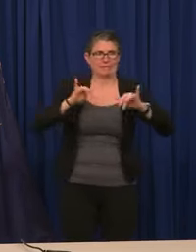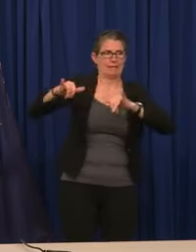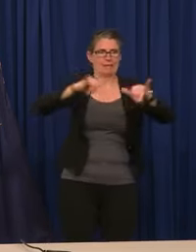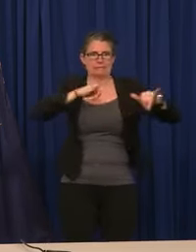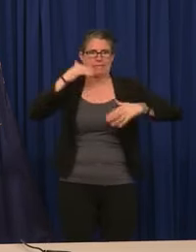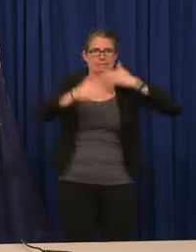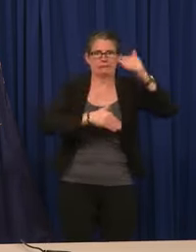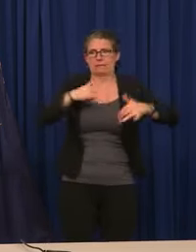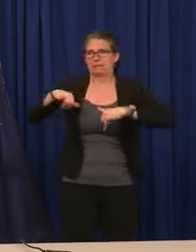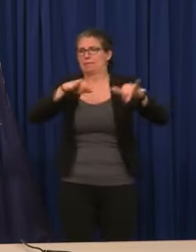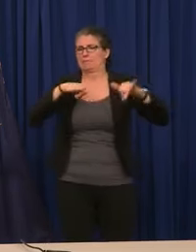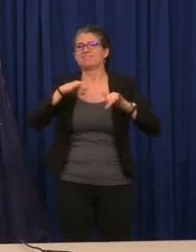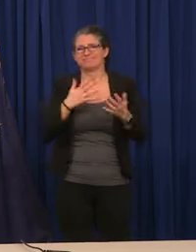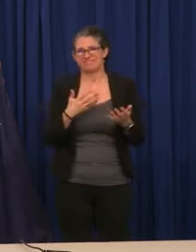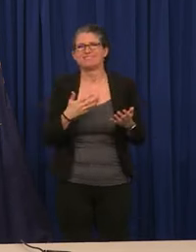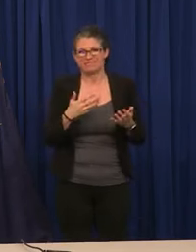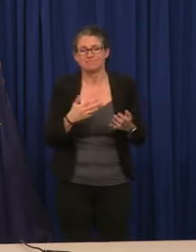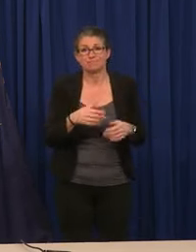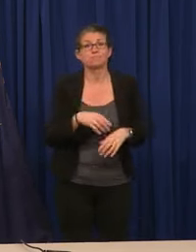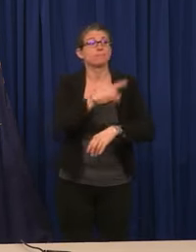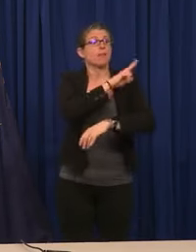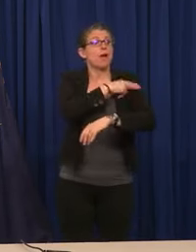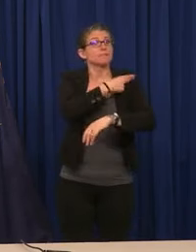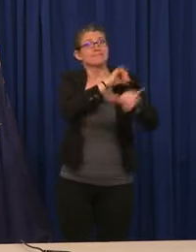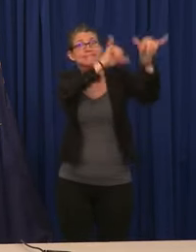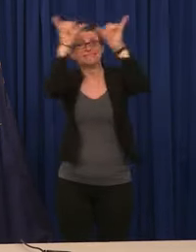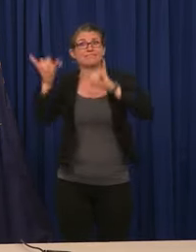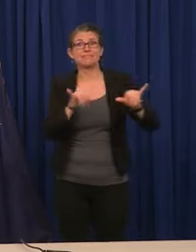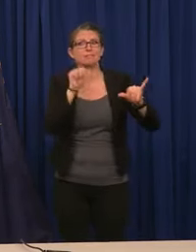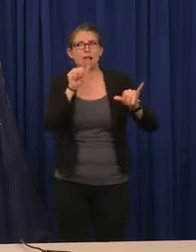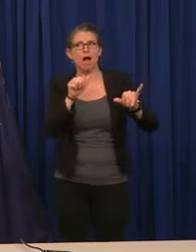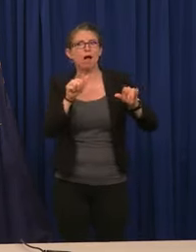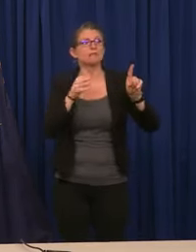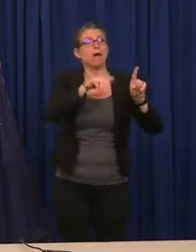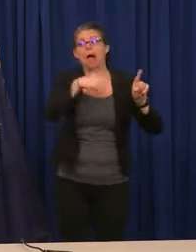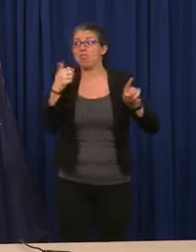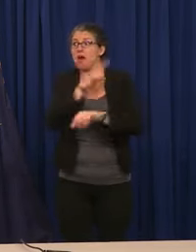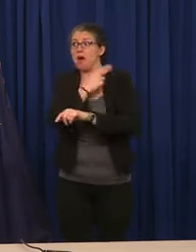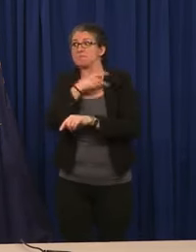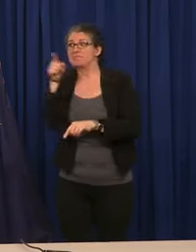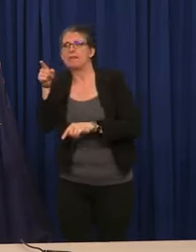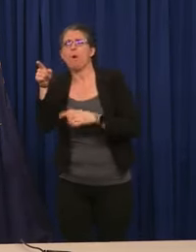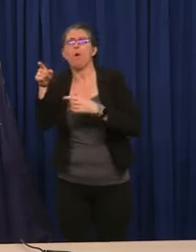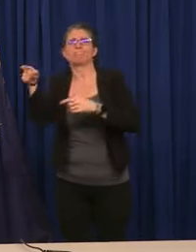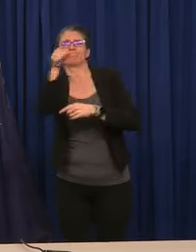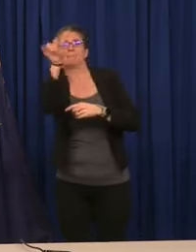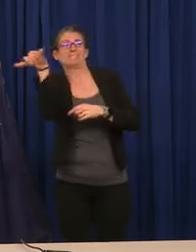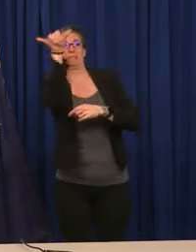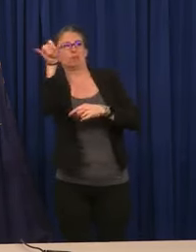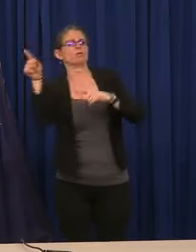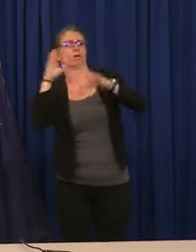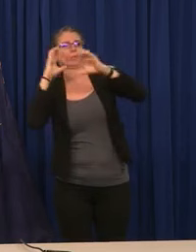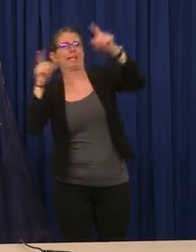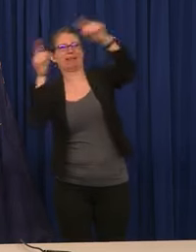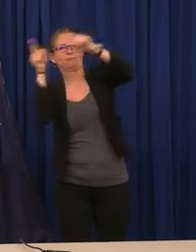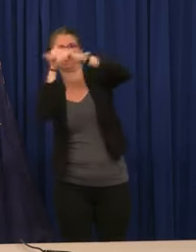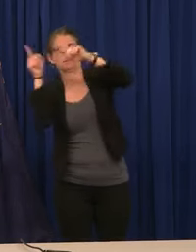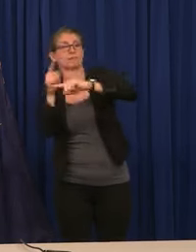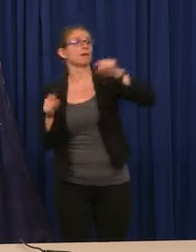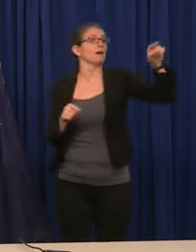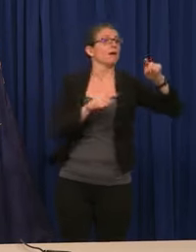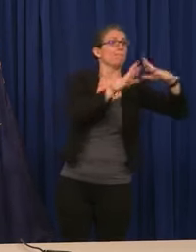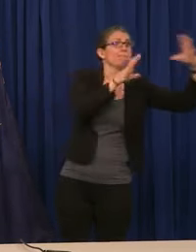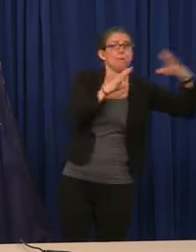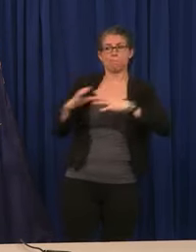more and more resources. But in recent days, we have seen the amount of reporting go up significantly. And so we're very, very pleased with that. Very pleased with that.